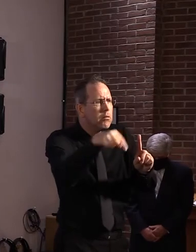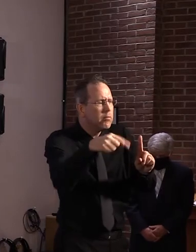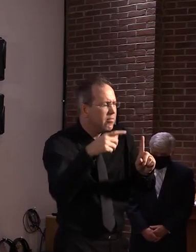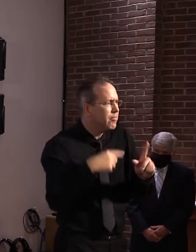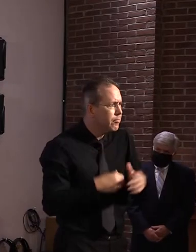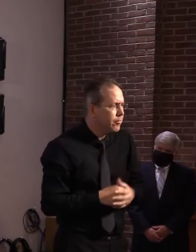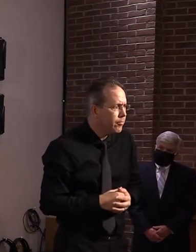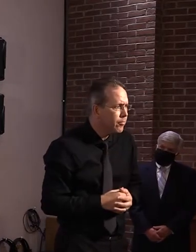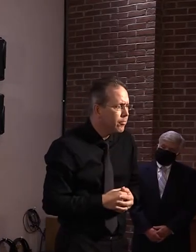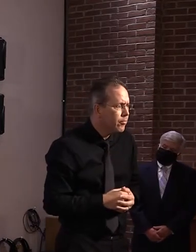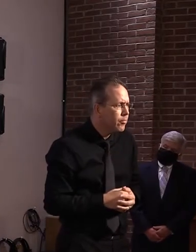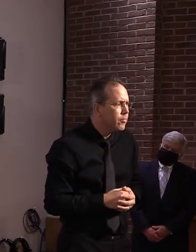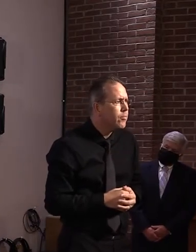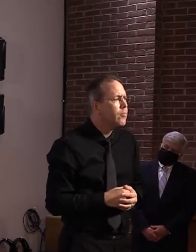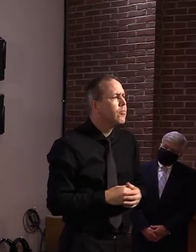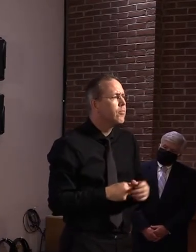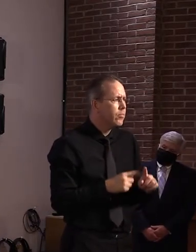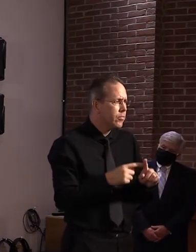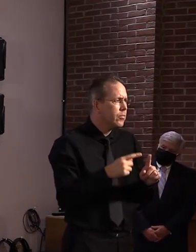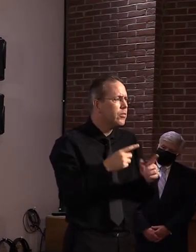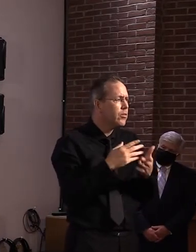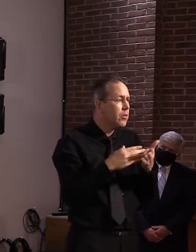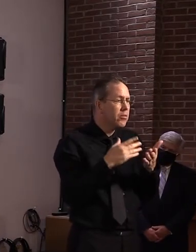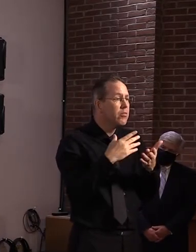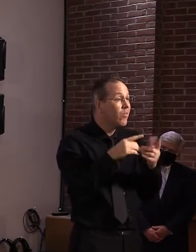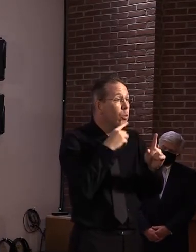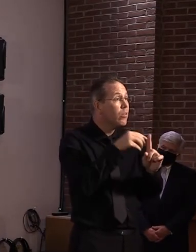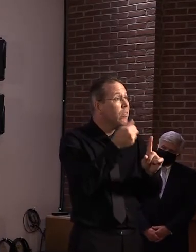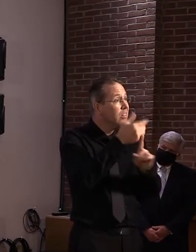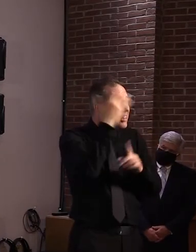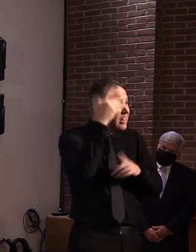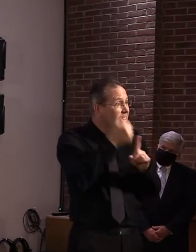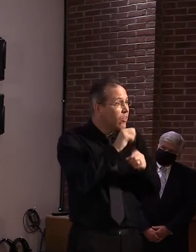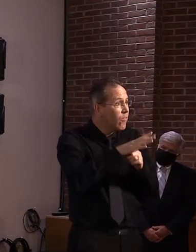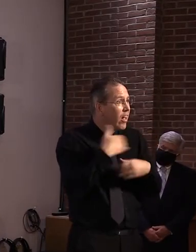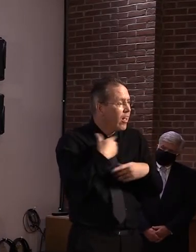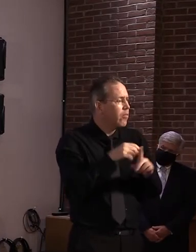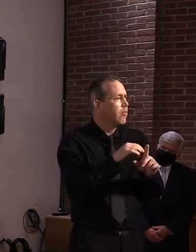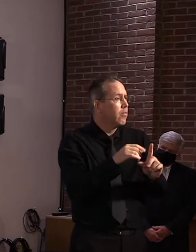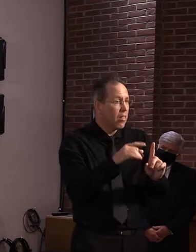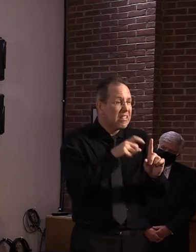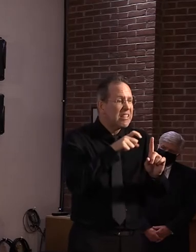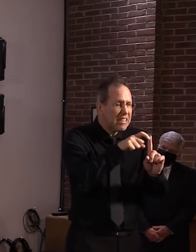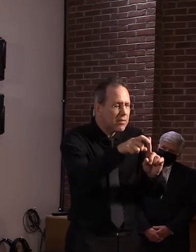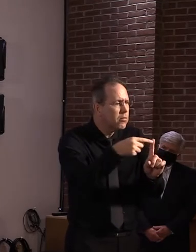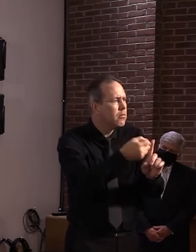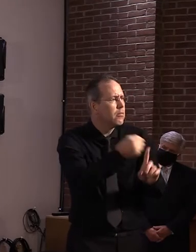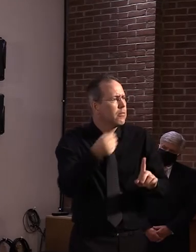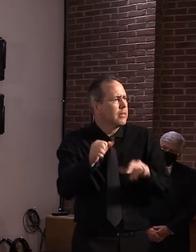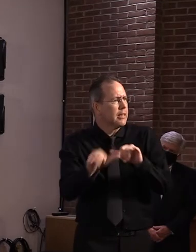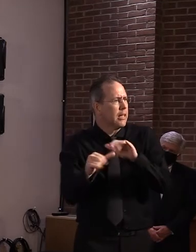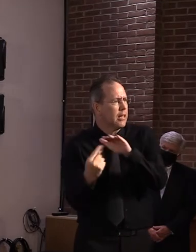to go to class versus other students who may need to be quarantined or what have you.